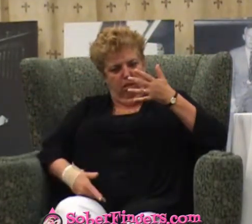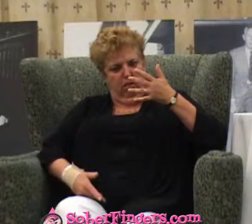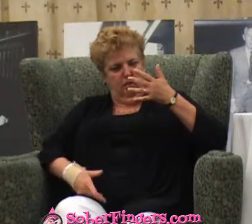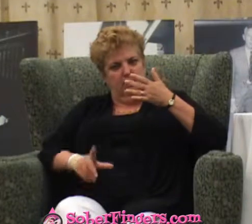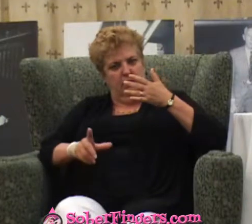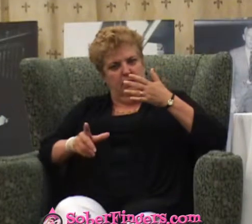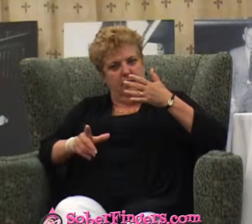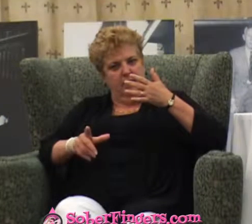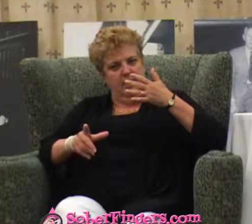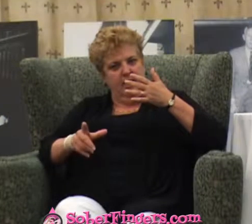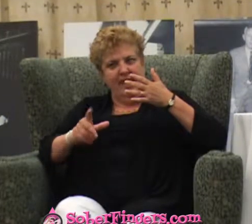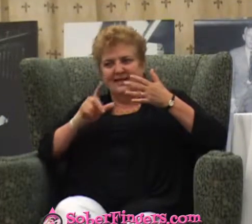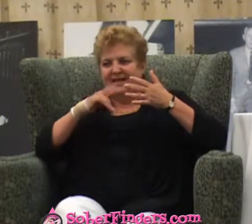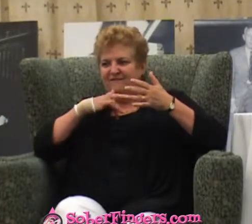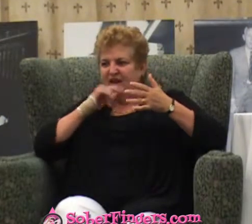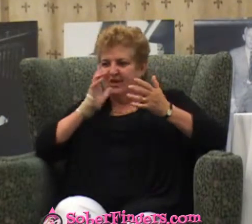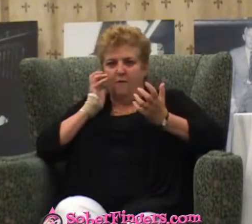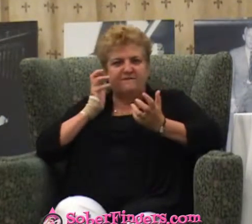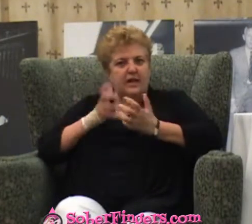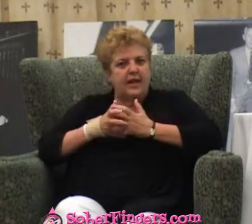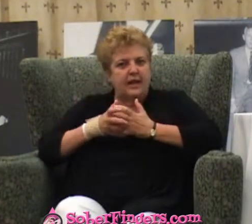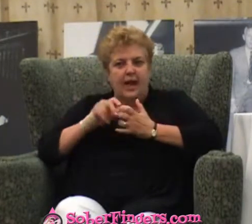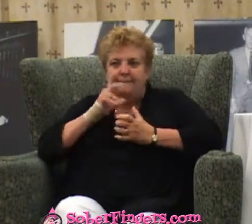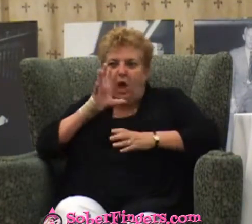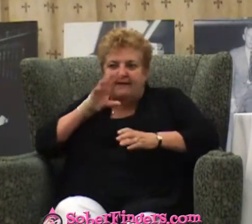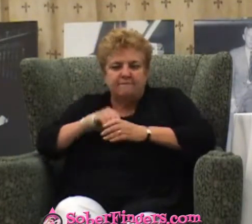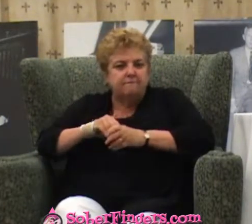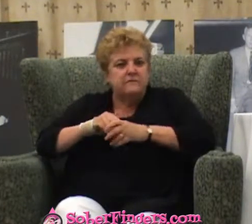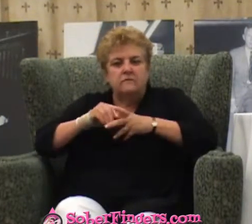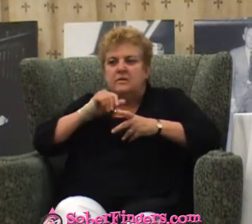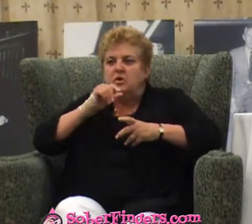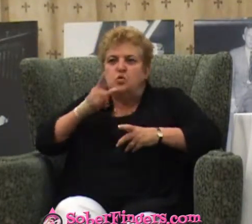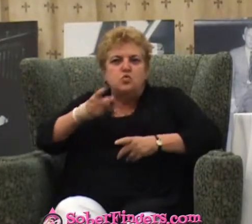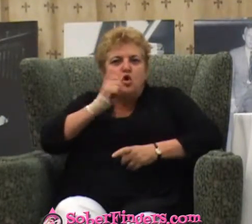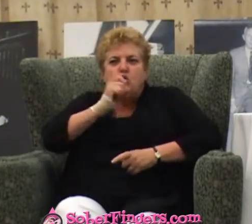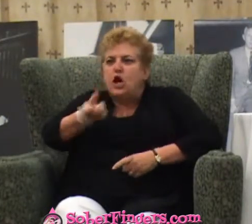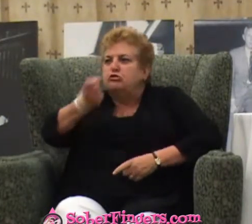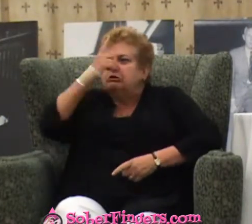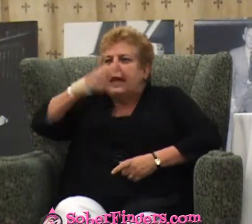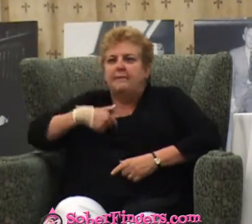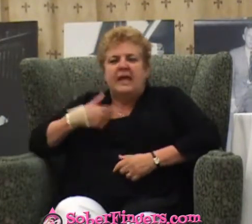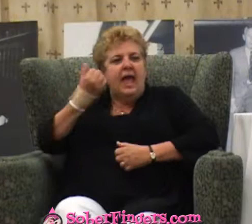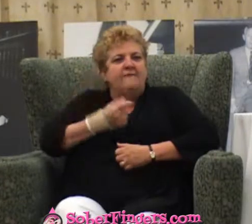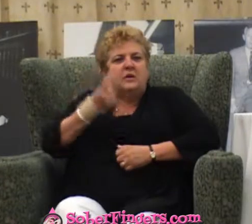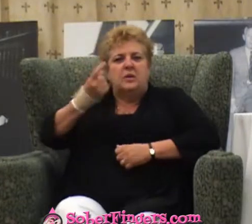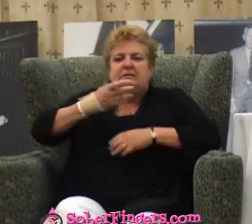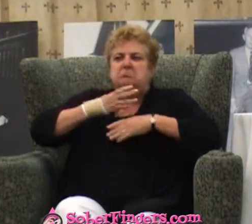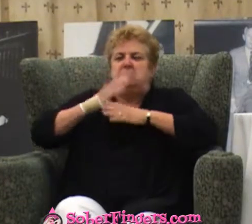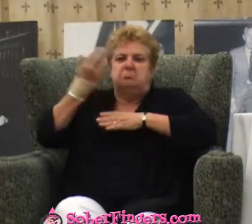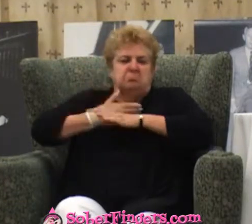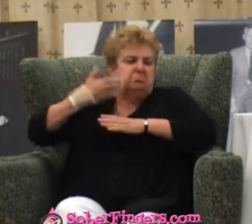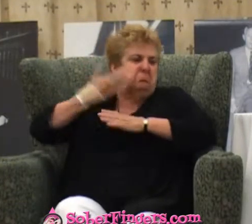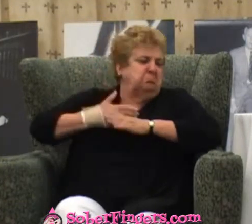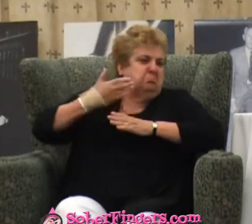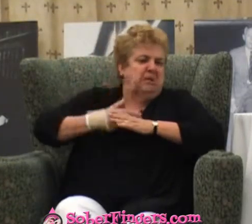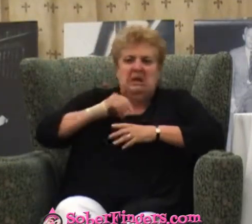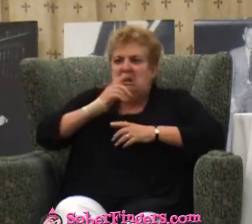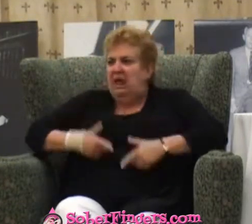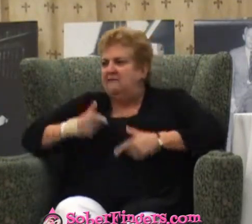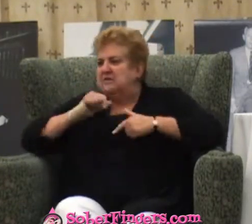I don't fit in, I'm not part of, you don't understand me, everybody's in my way, life's not fair, they're not treating me right, I'm